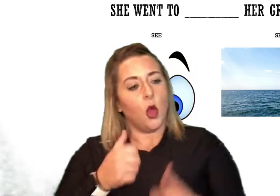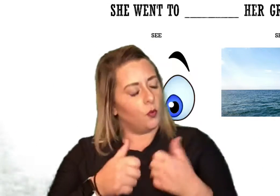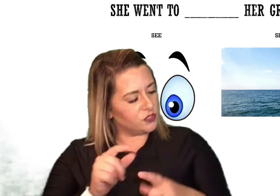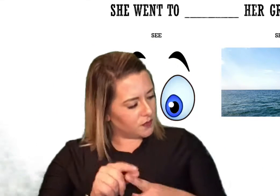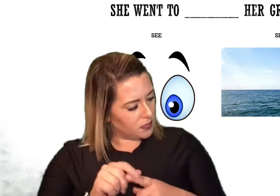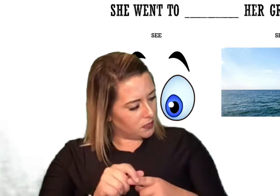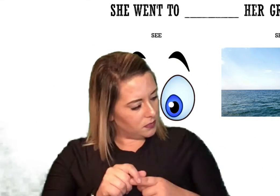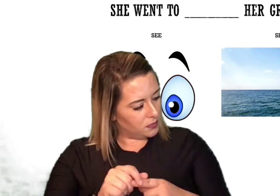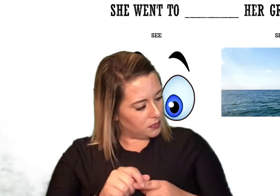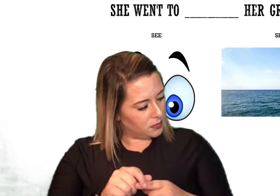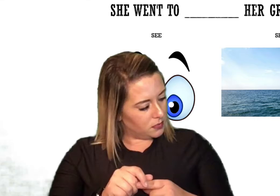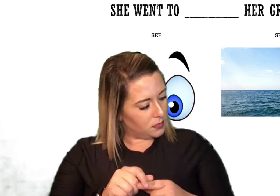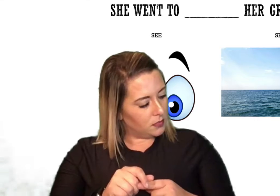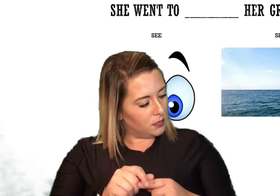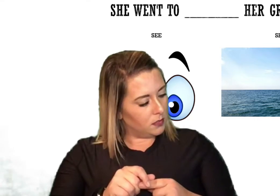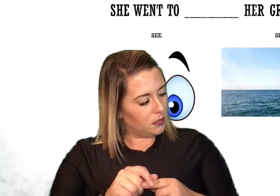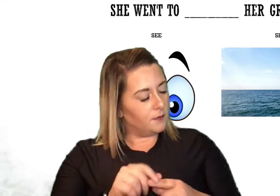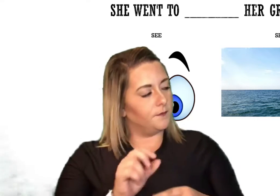Okay, which word?